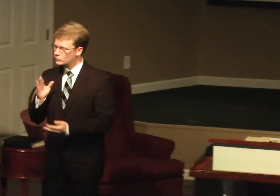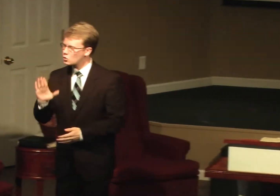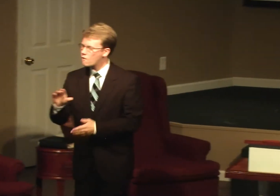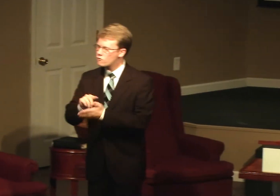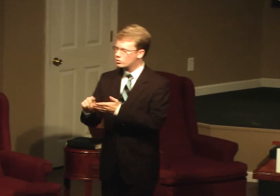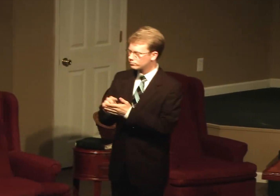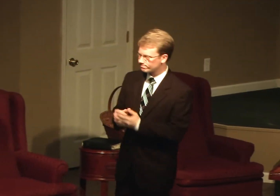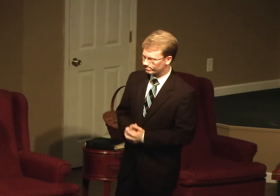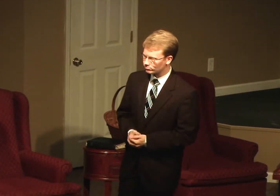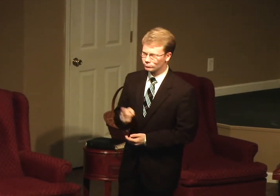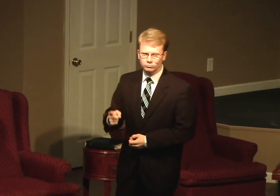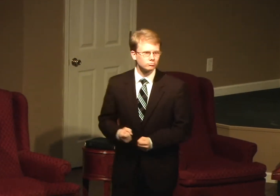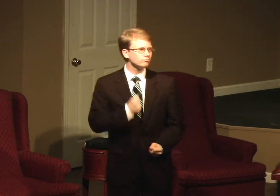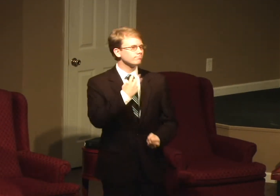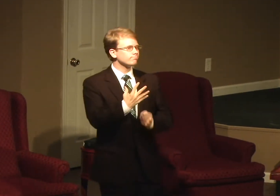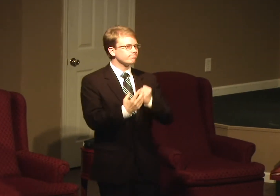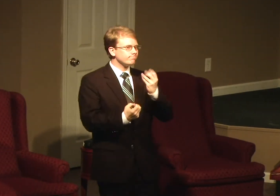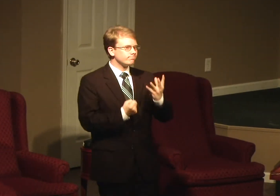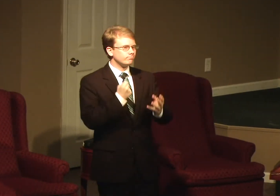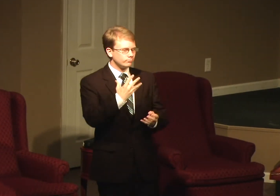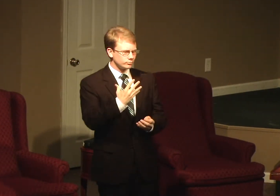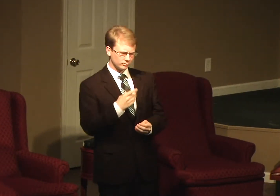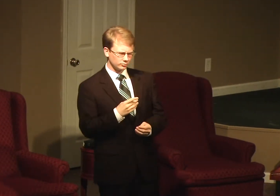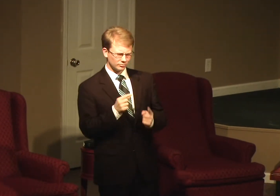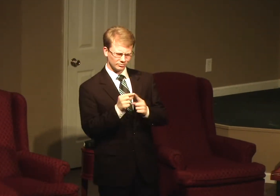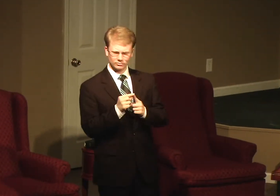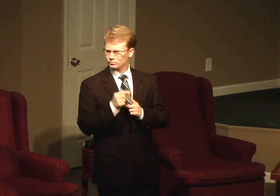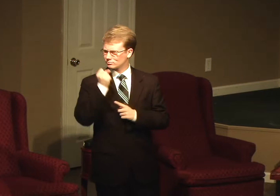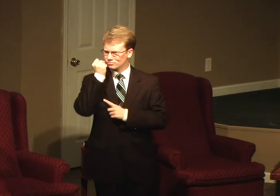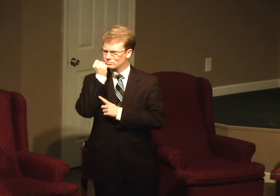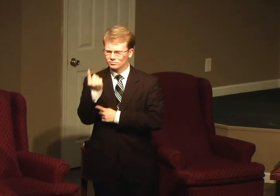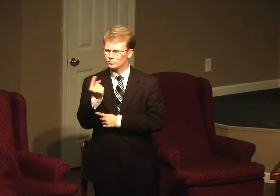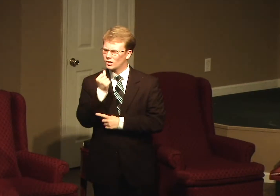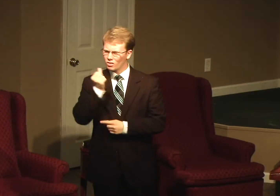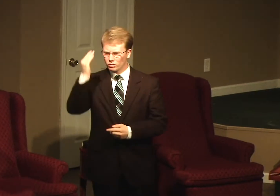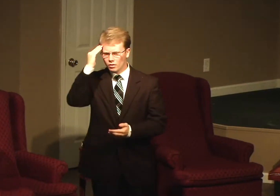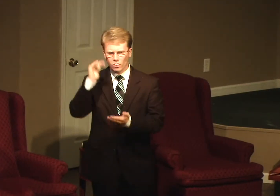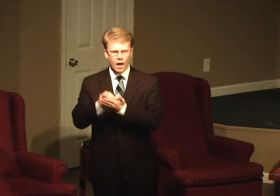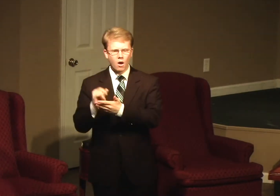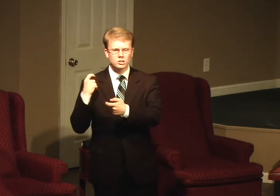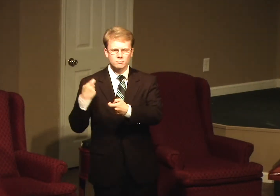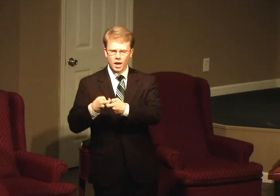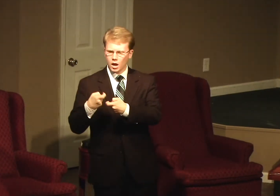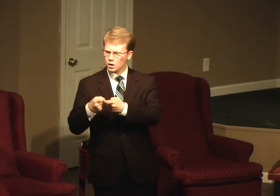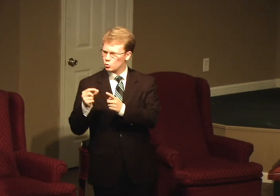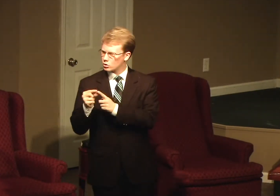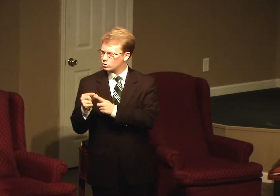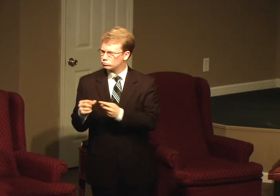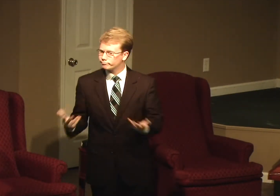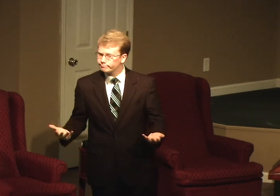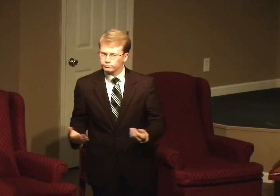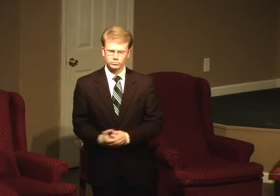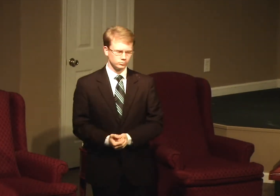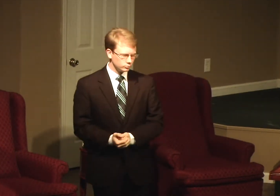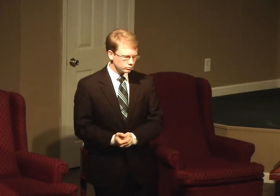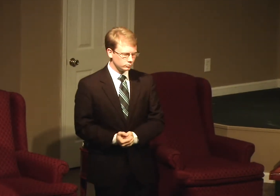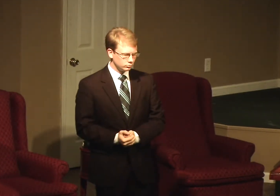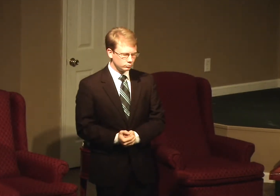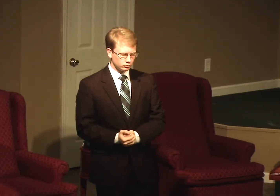and maybe sign their verse. And then they'll sign their verse. Sometimes it's a word, because you know they speak